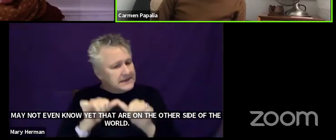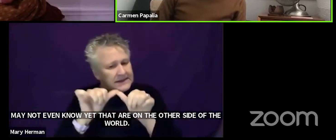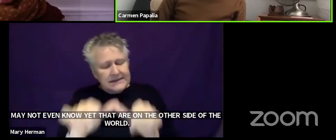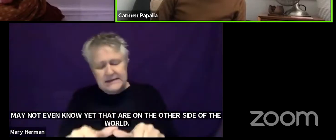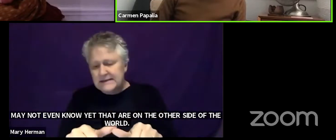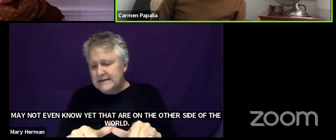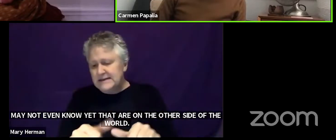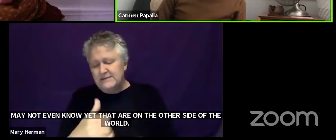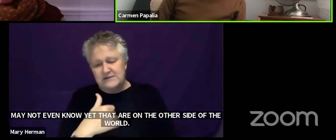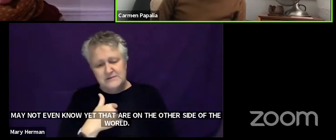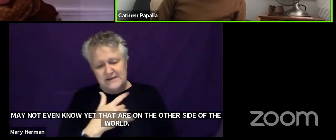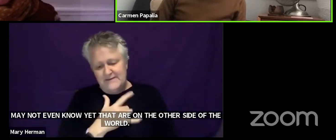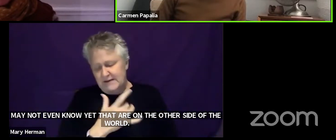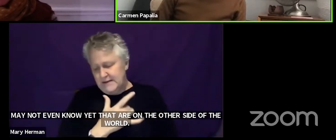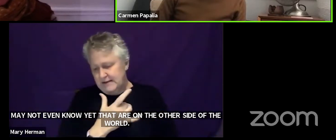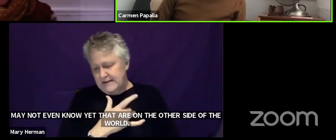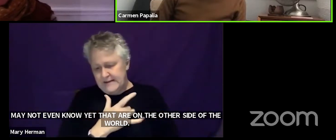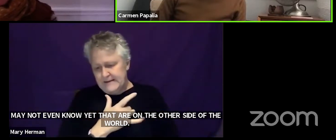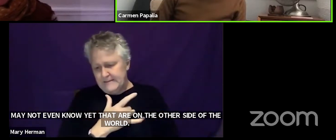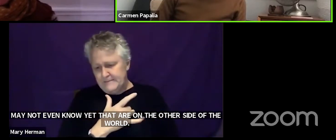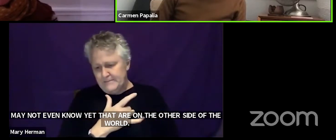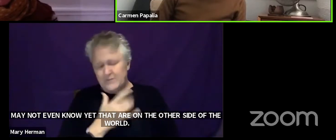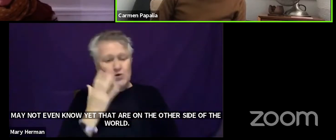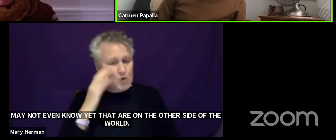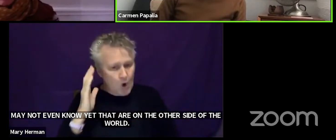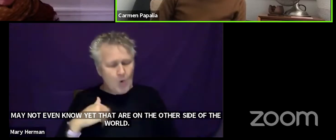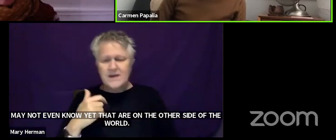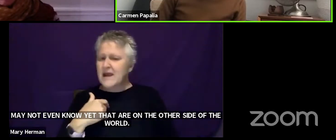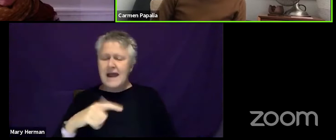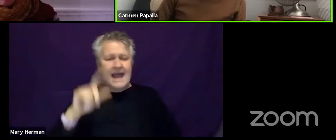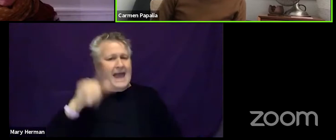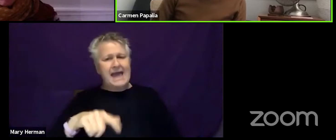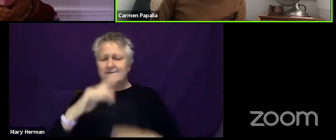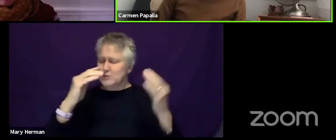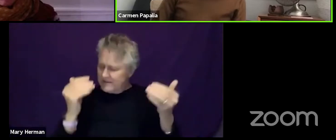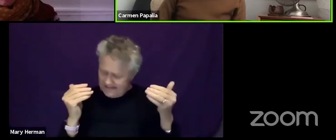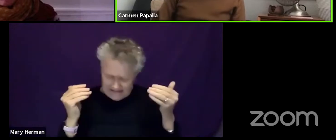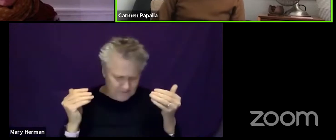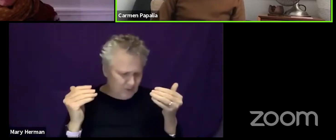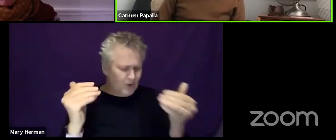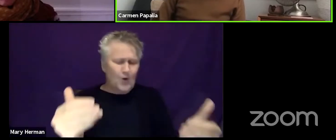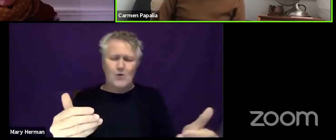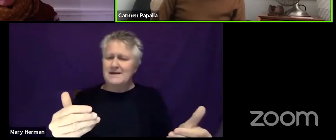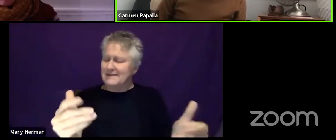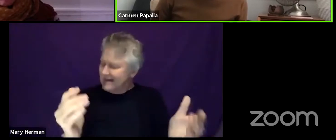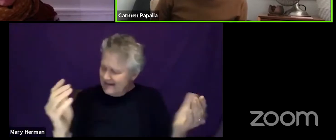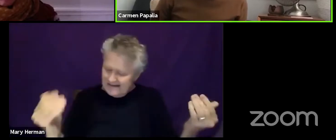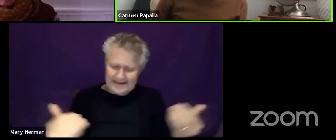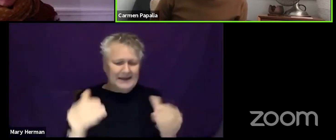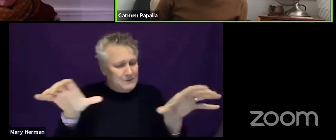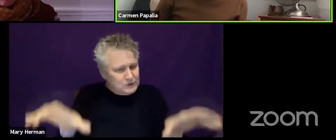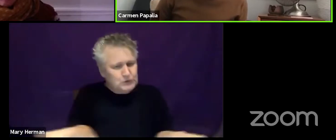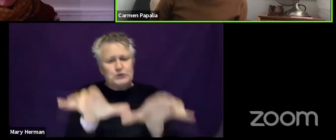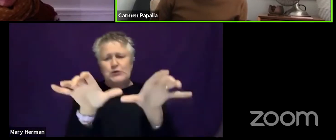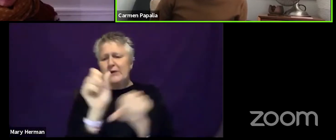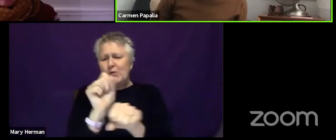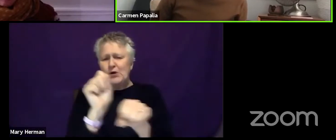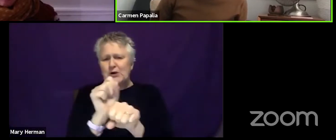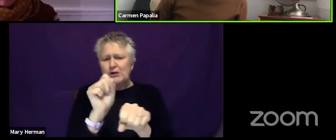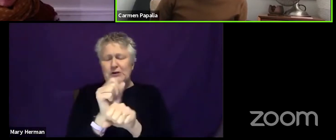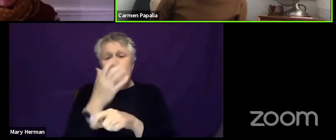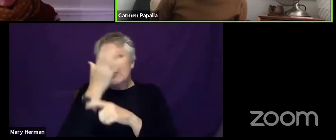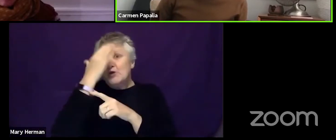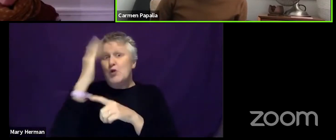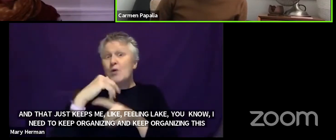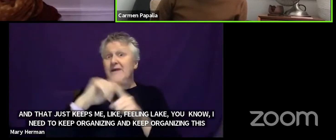like, I need to keep going and keep organizing, keep doing this work, knowing that there's others out there doing it too,